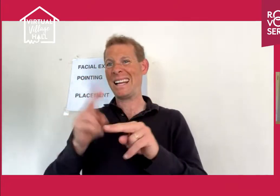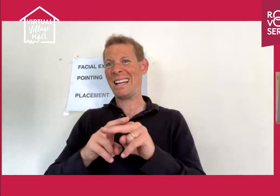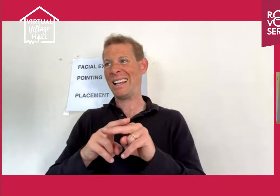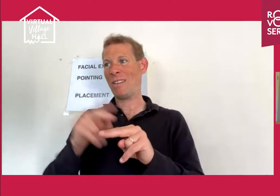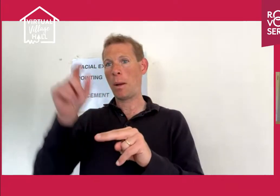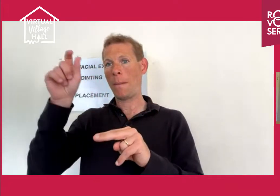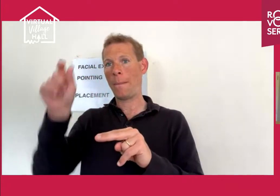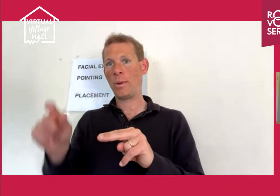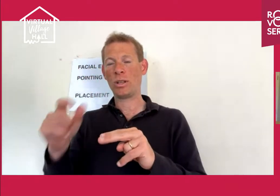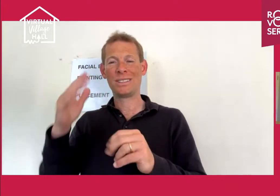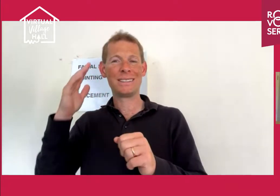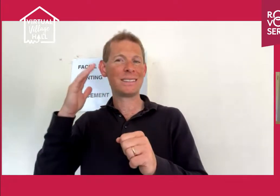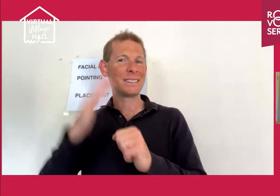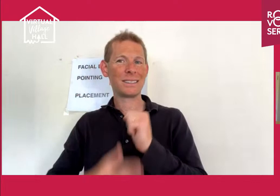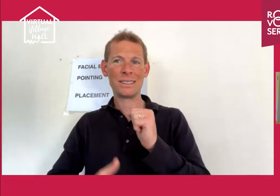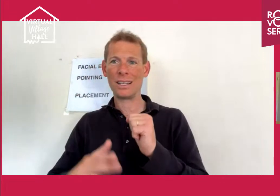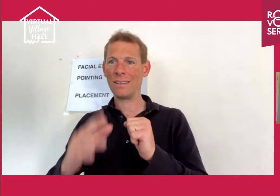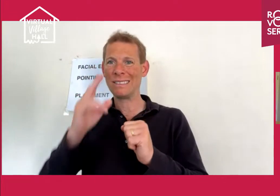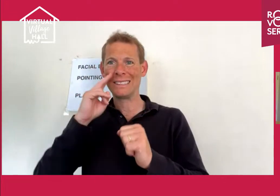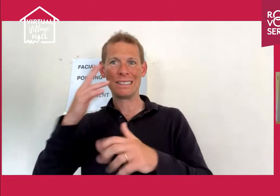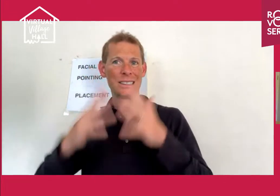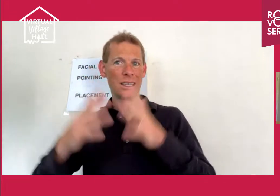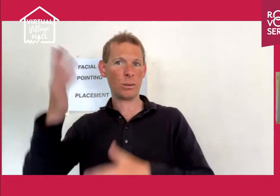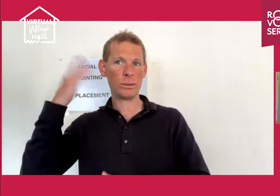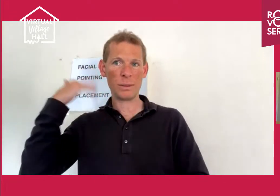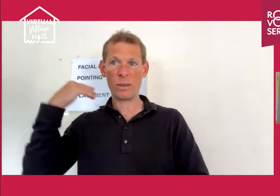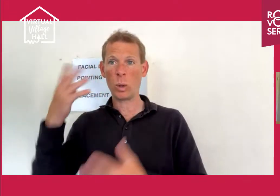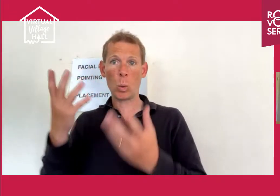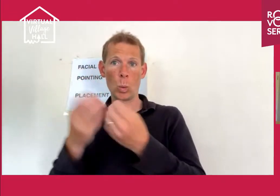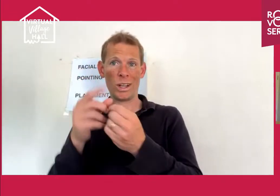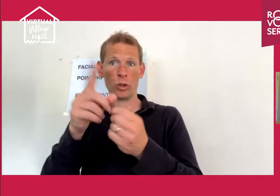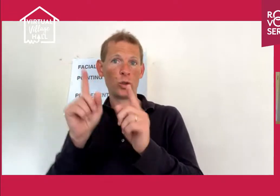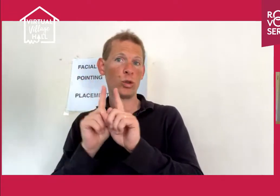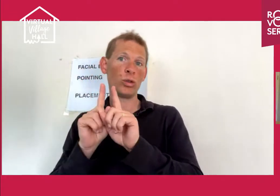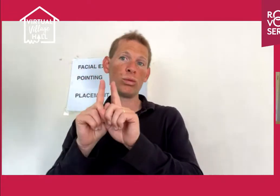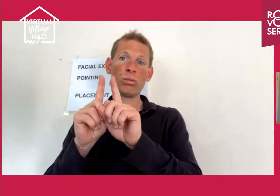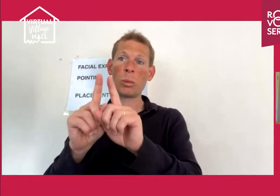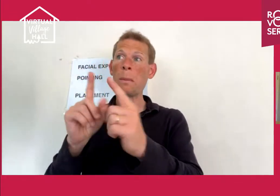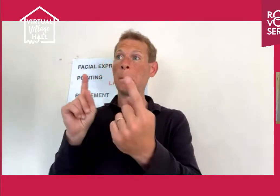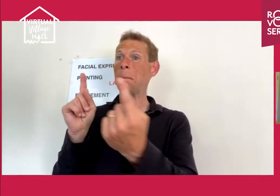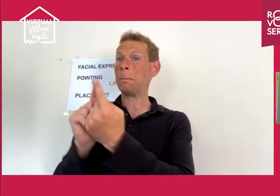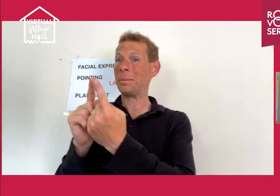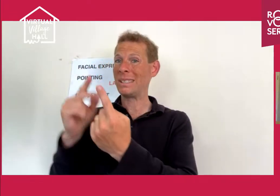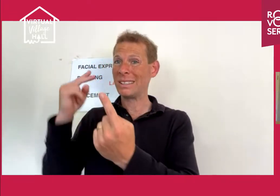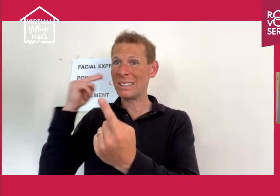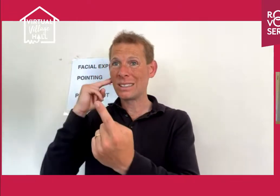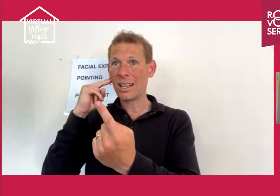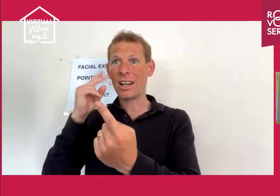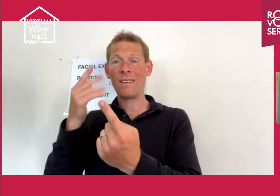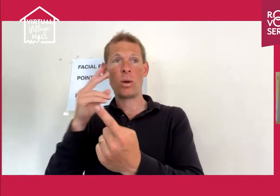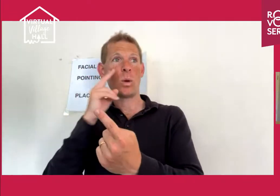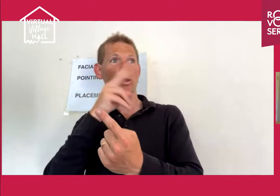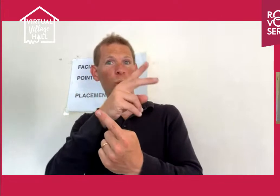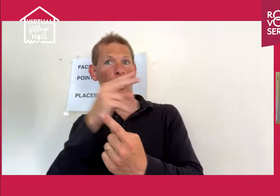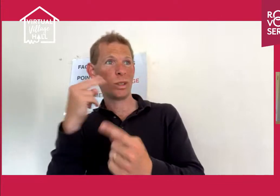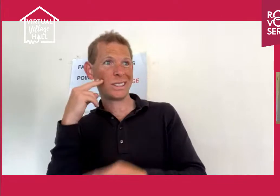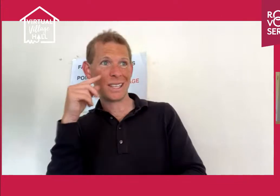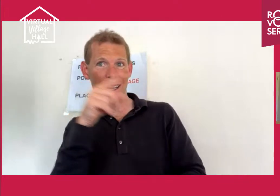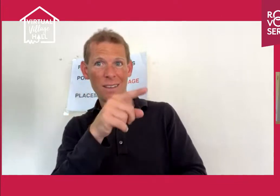It's really good that if you understand that, and a person who's never seen sign language before, or you're with someone and you